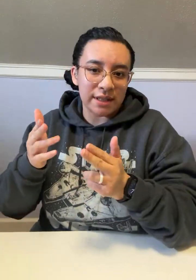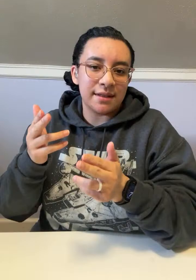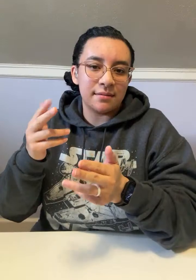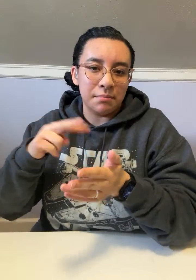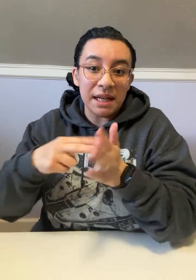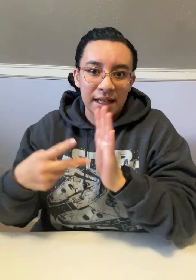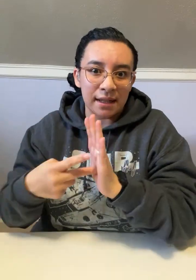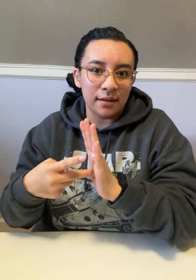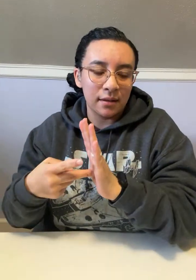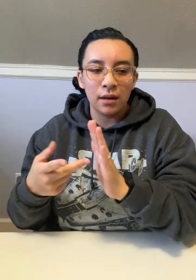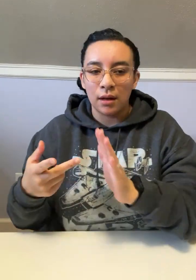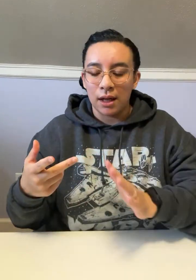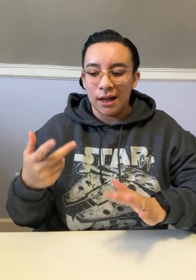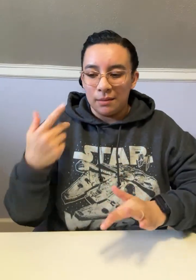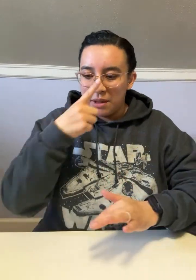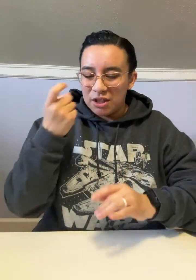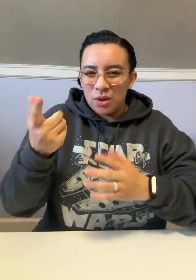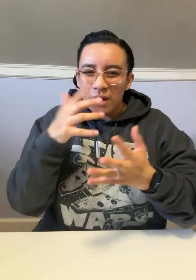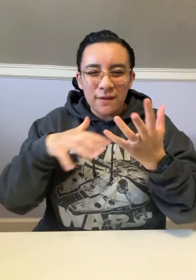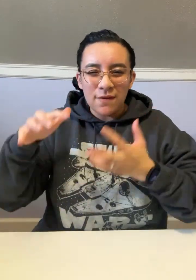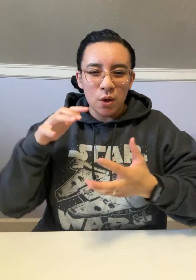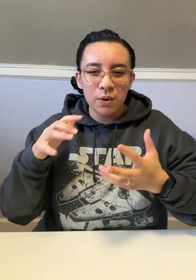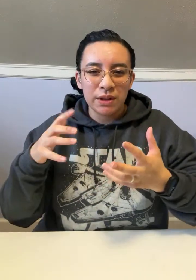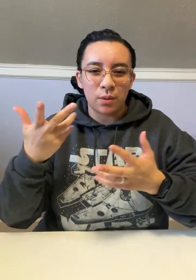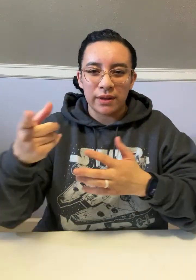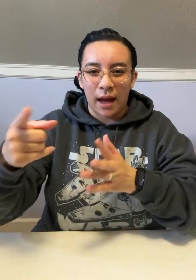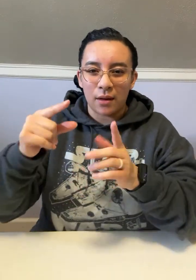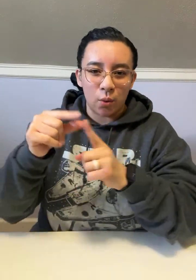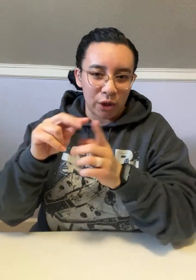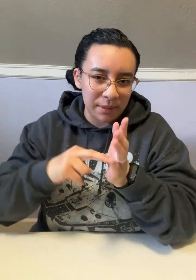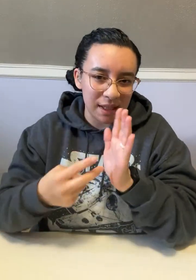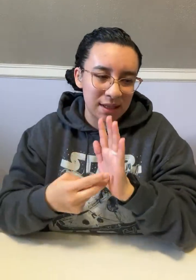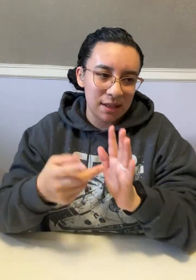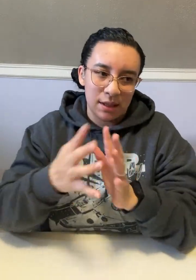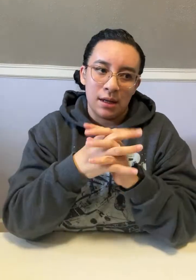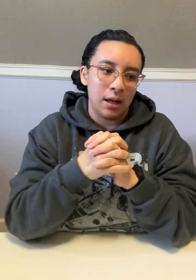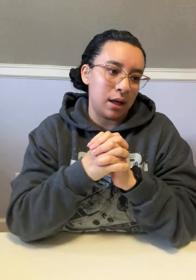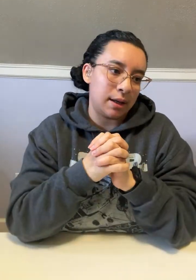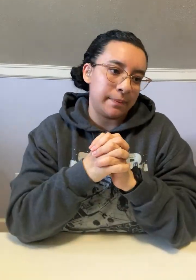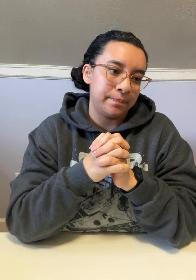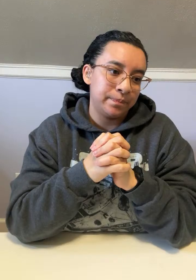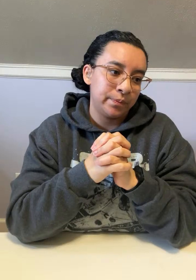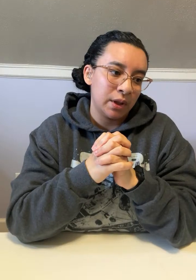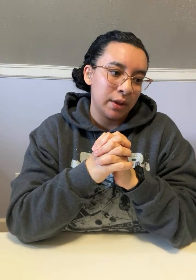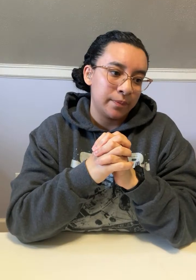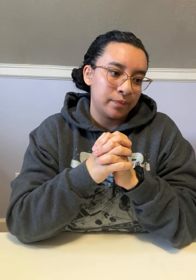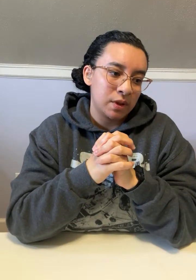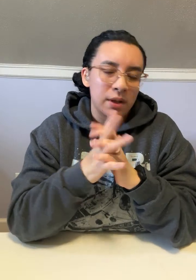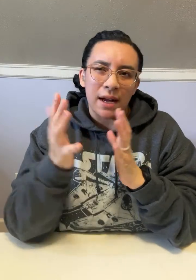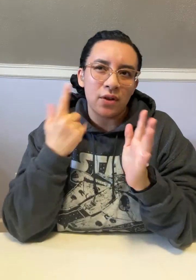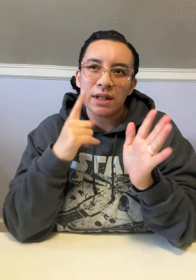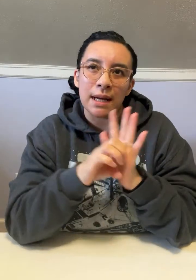is meaning it, because you don't want to confuse what that word means. So yeah, for